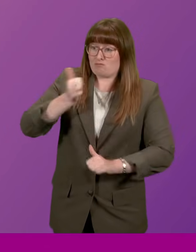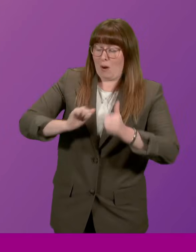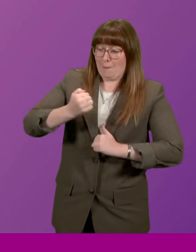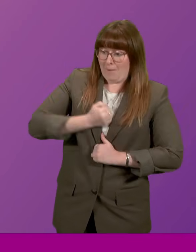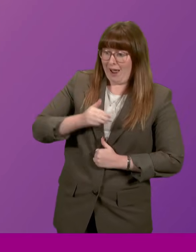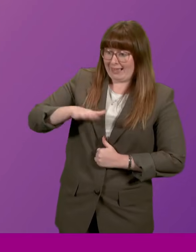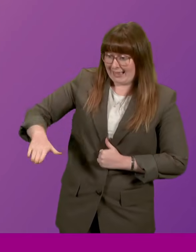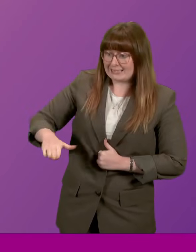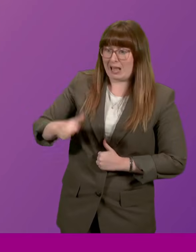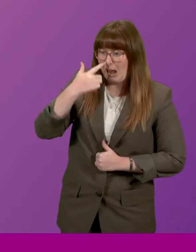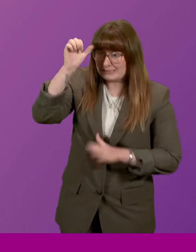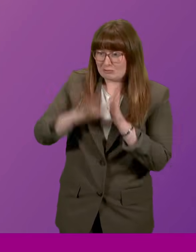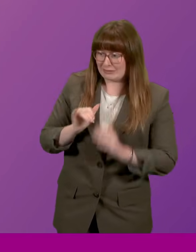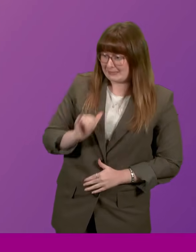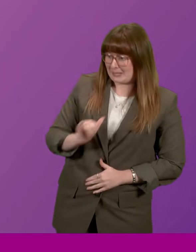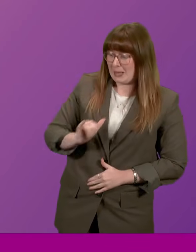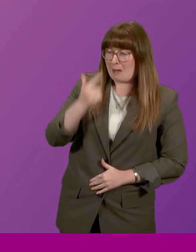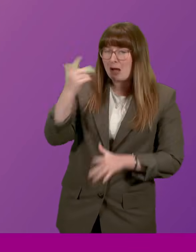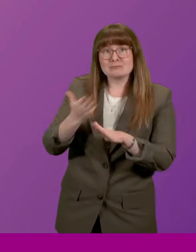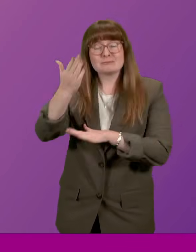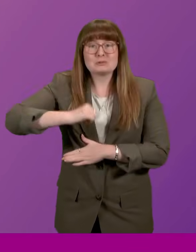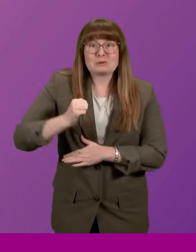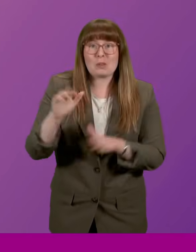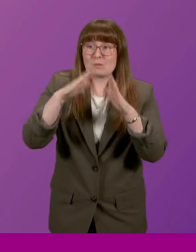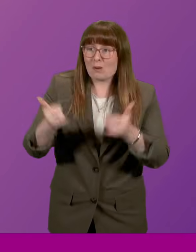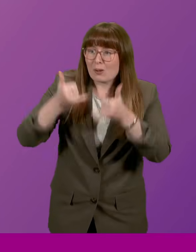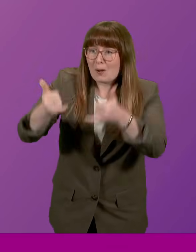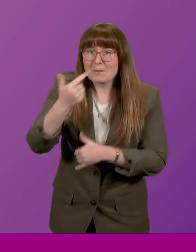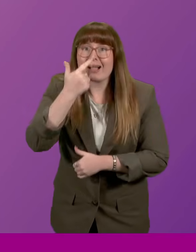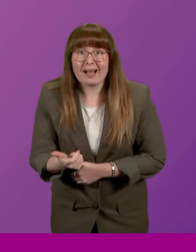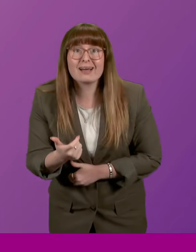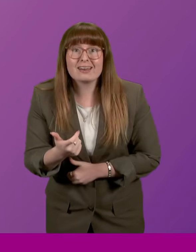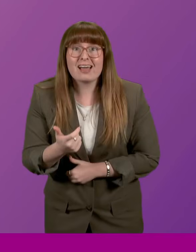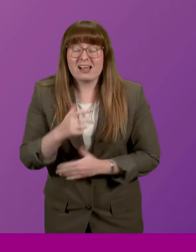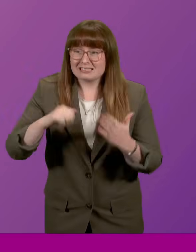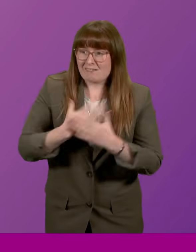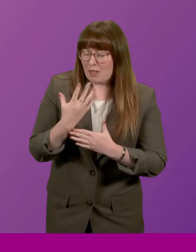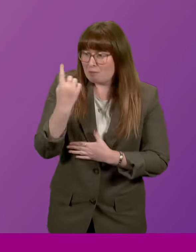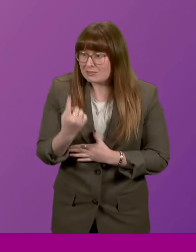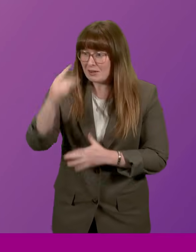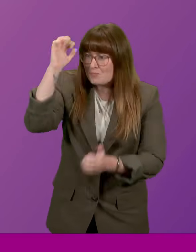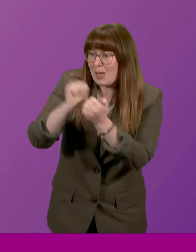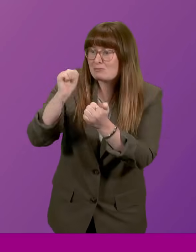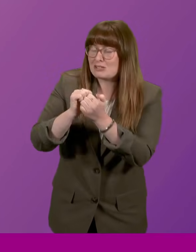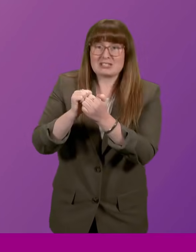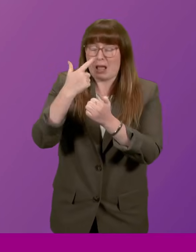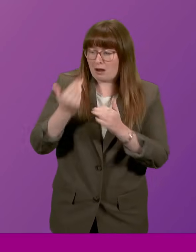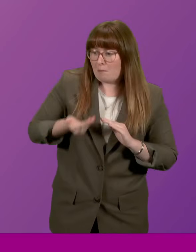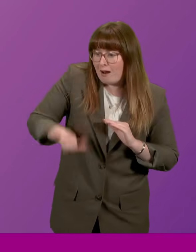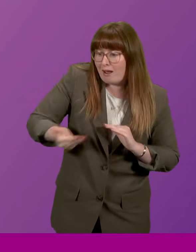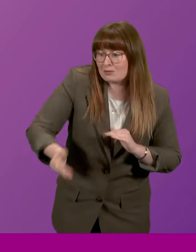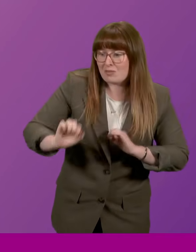are going to get to experience Scotland at a World Cup and cheer that on and develop their own memories for generations to